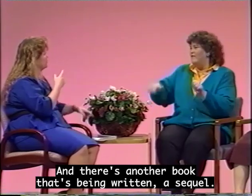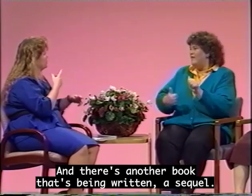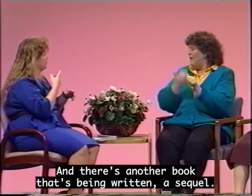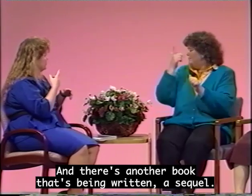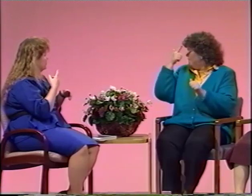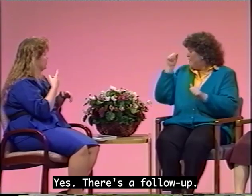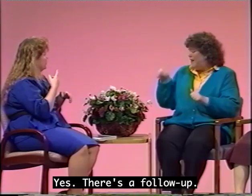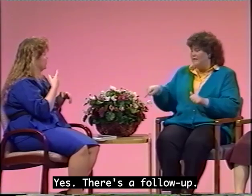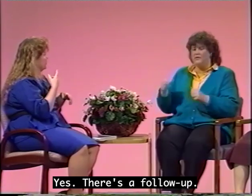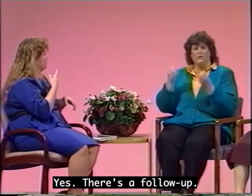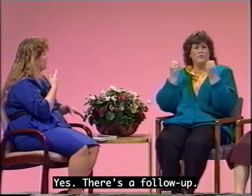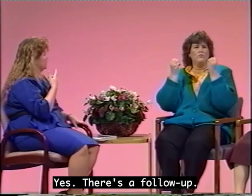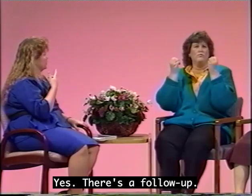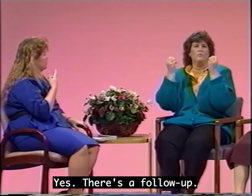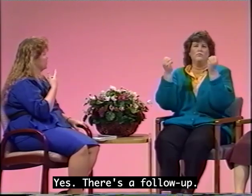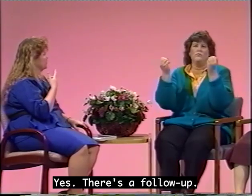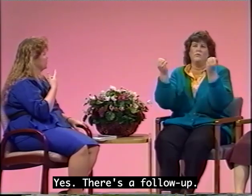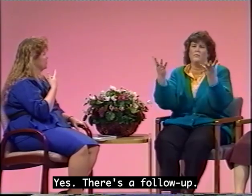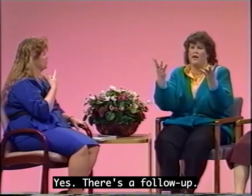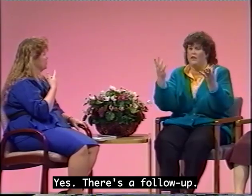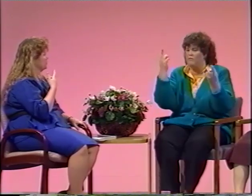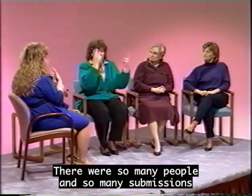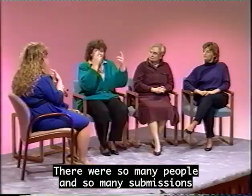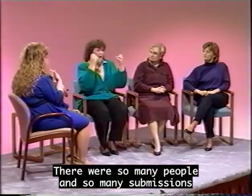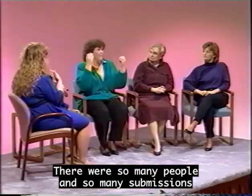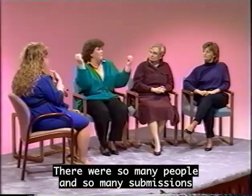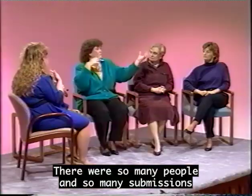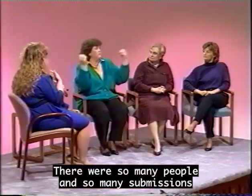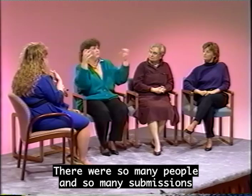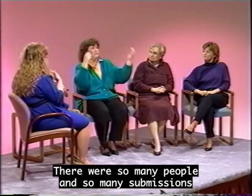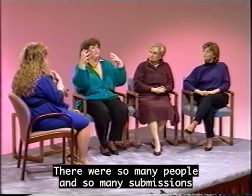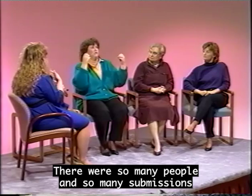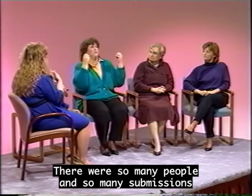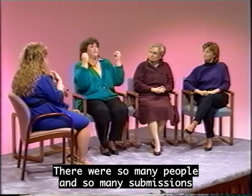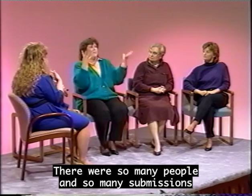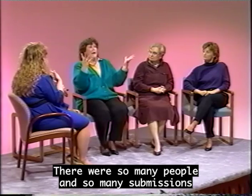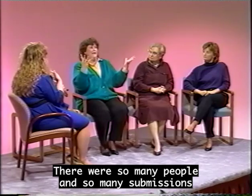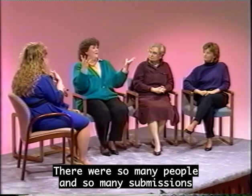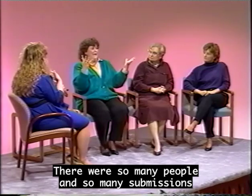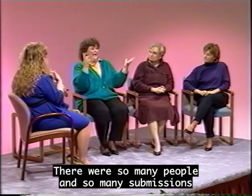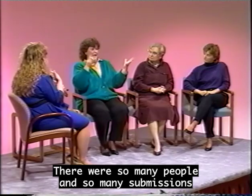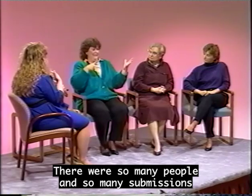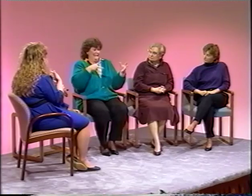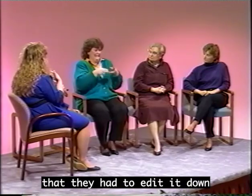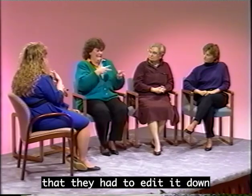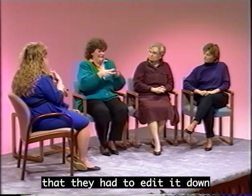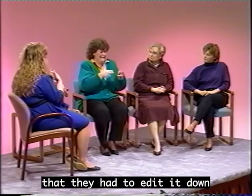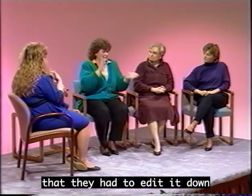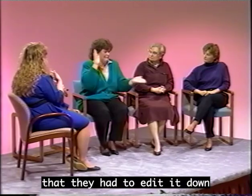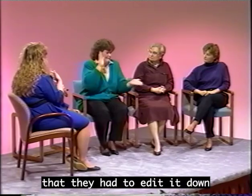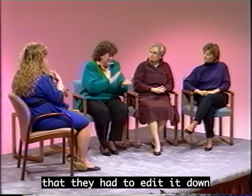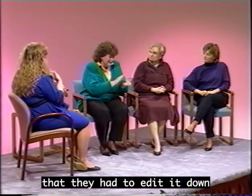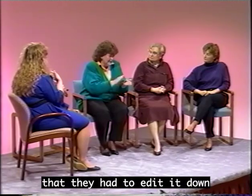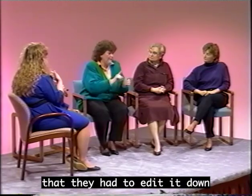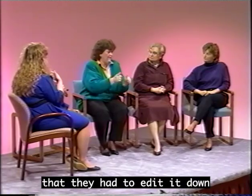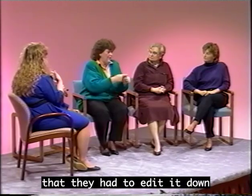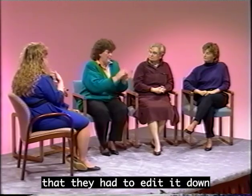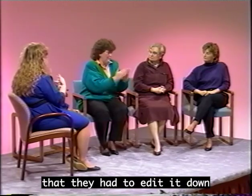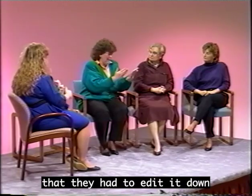a sequel. Yes, there's a follow-up. There were so many people and so many submissions that they had to edit it